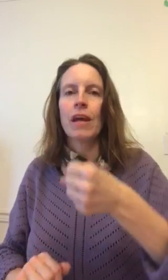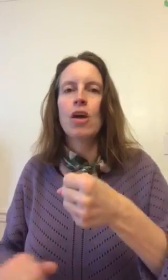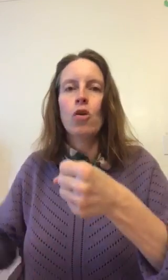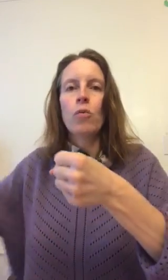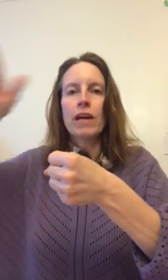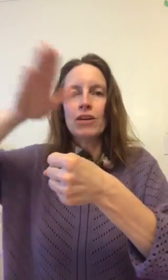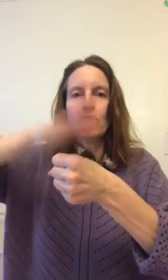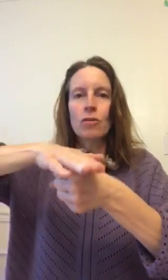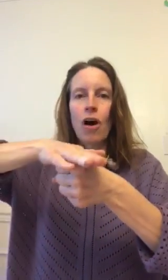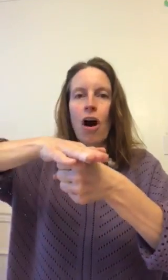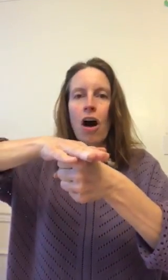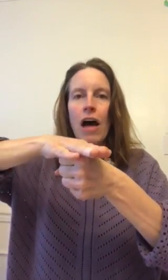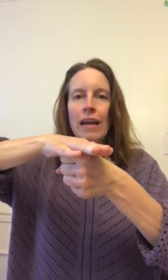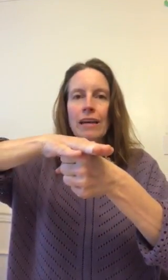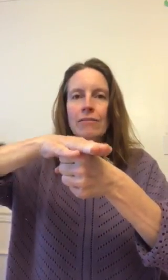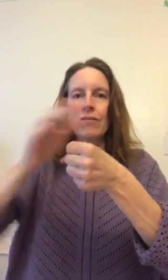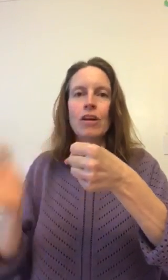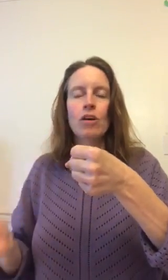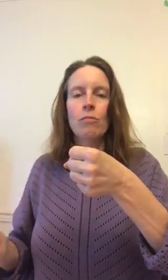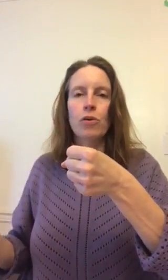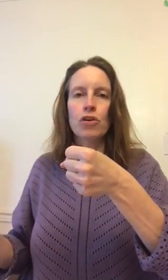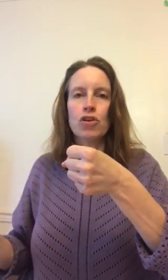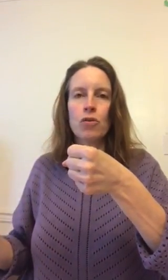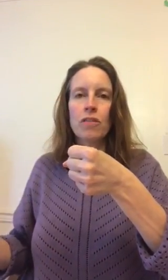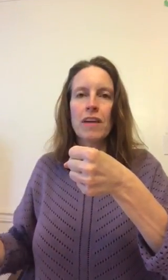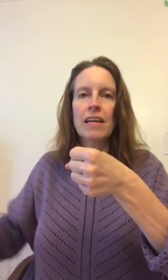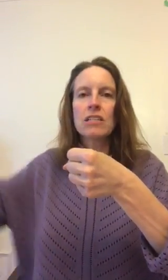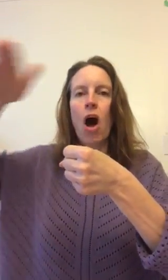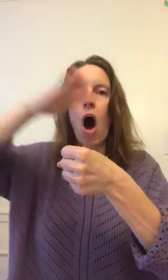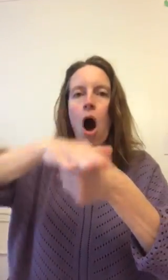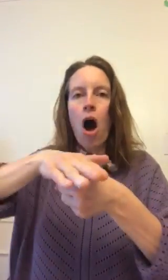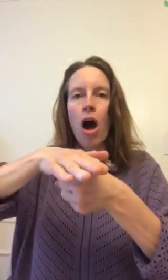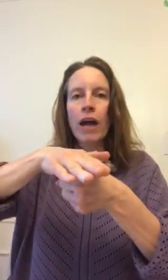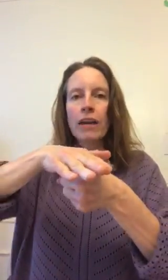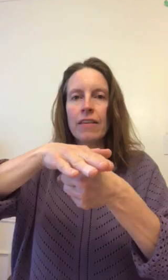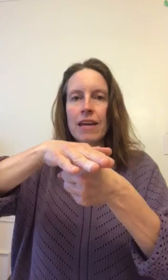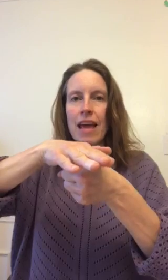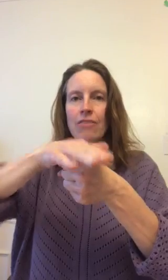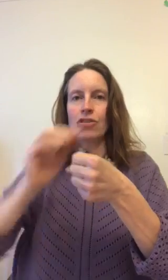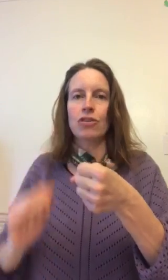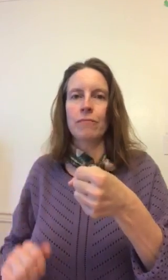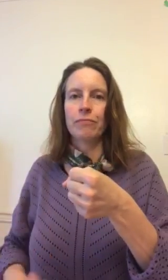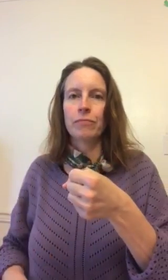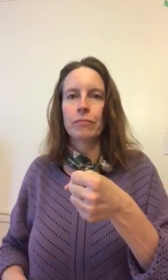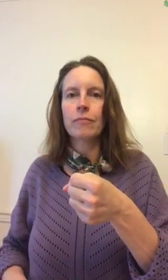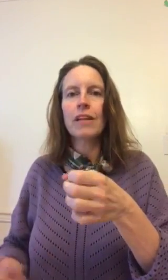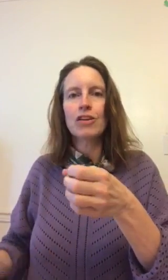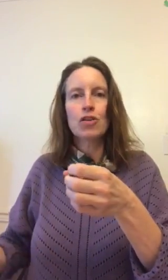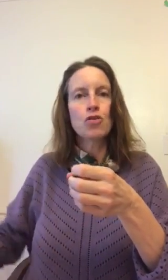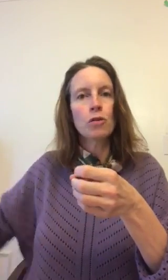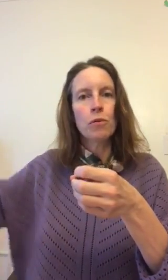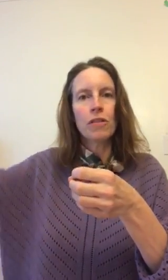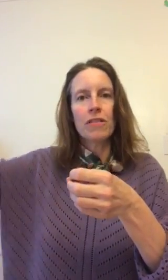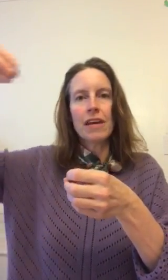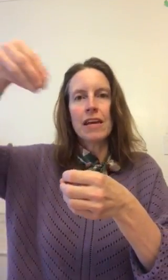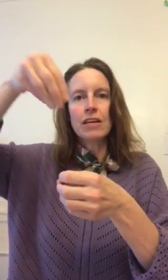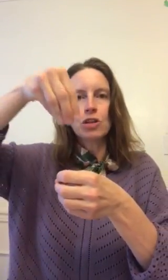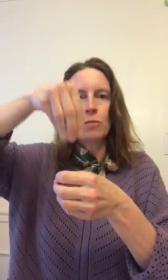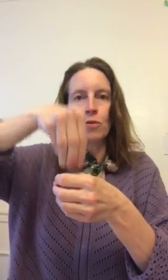We can do on. Put your things on the counter. So you could put the spoon